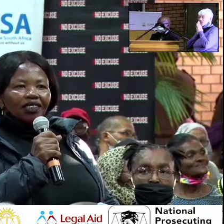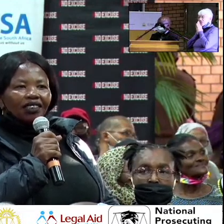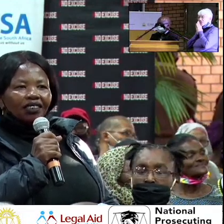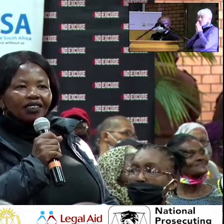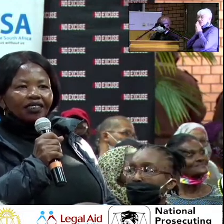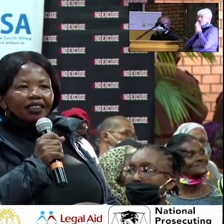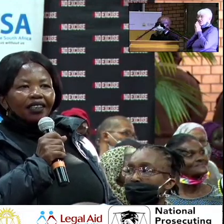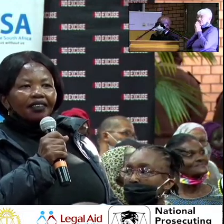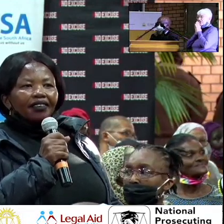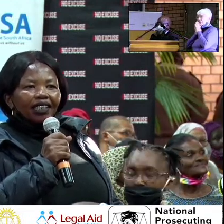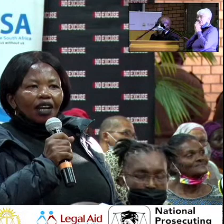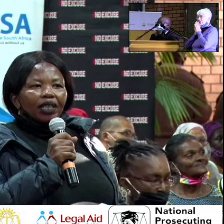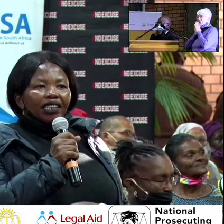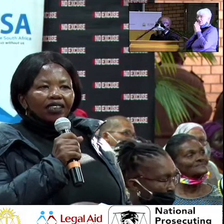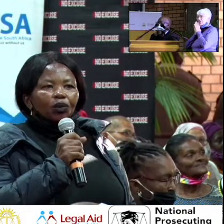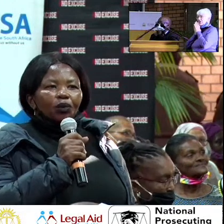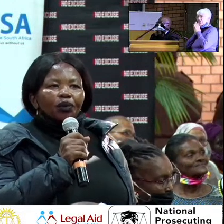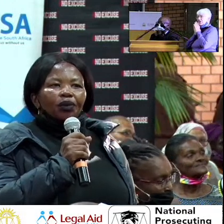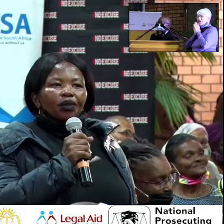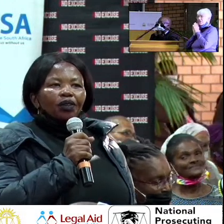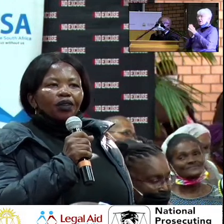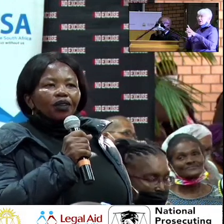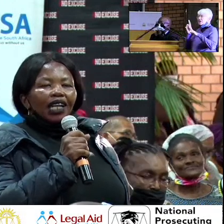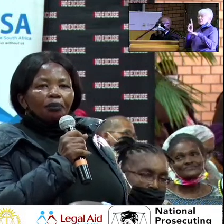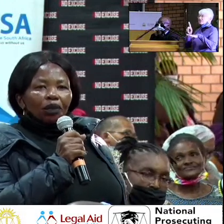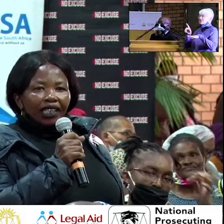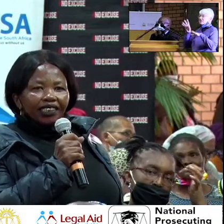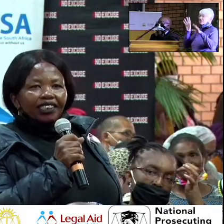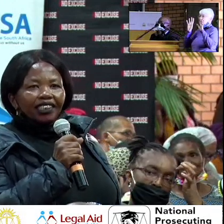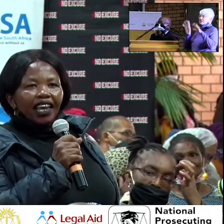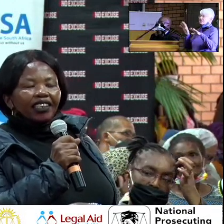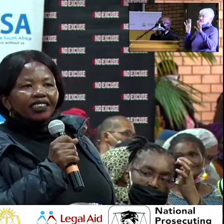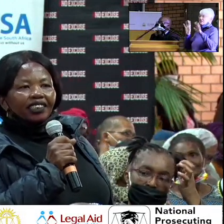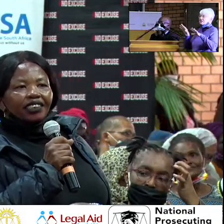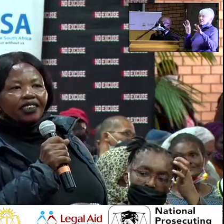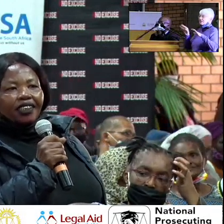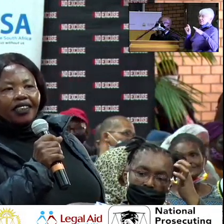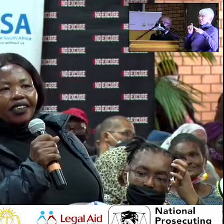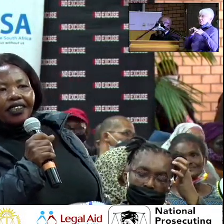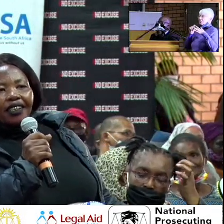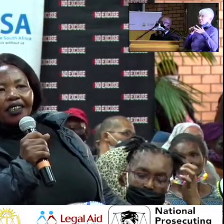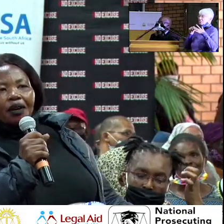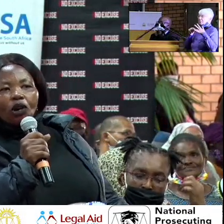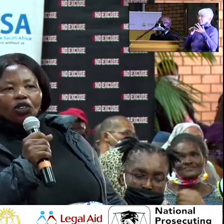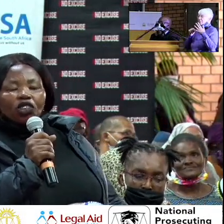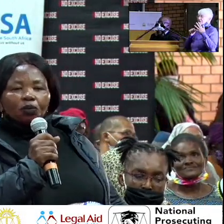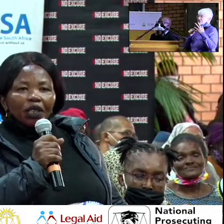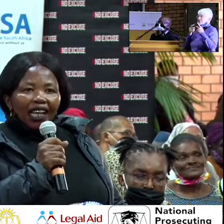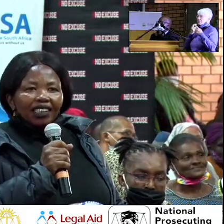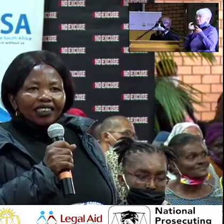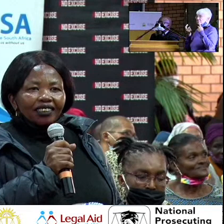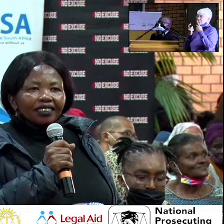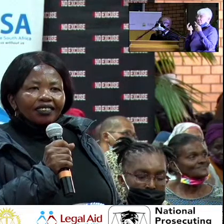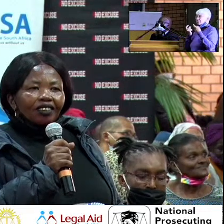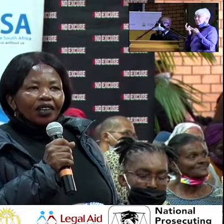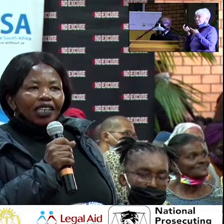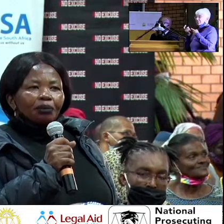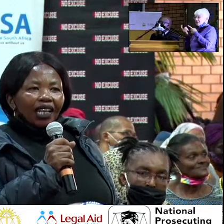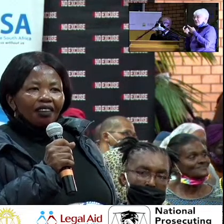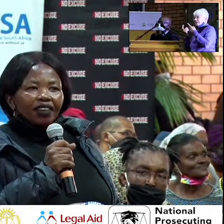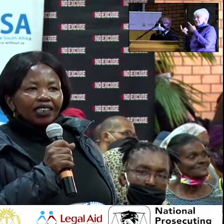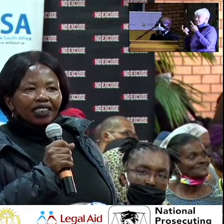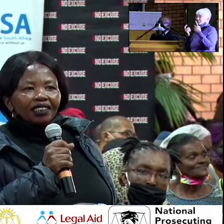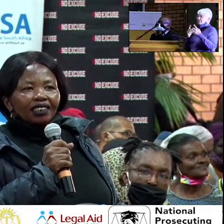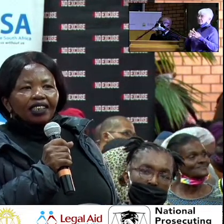issues that I wanted to elaborate. And most of speakers already